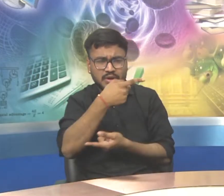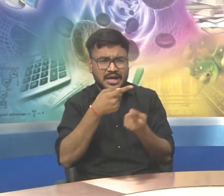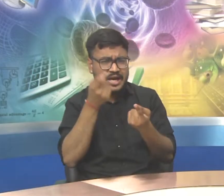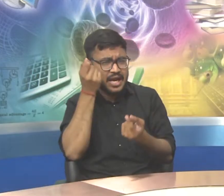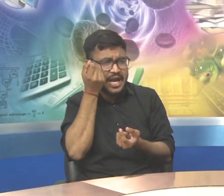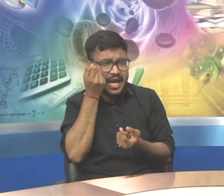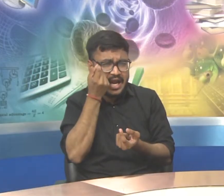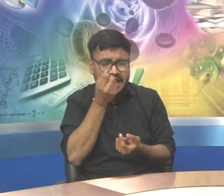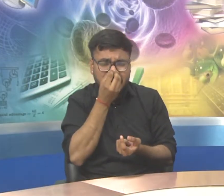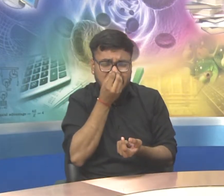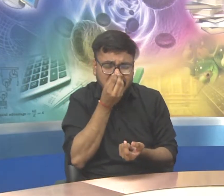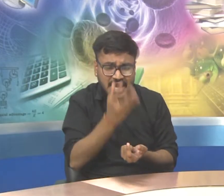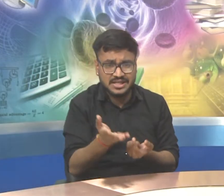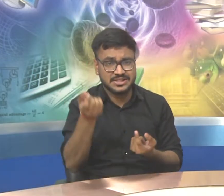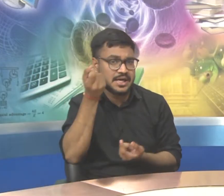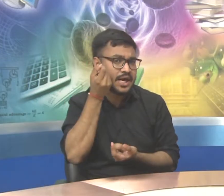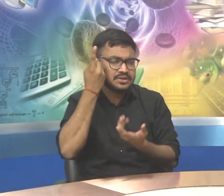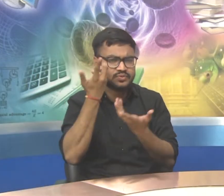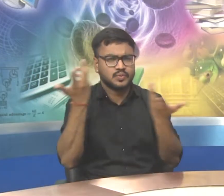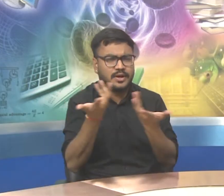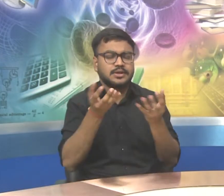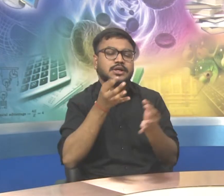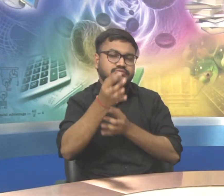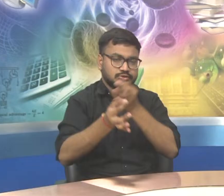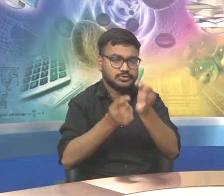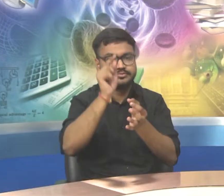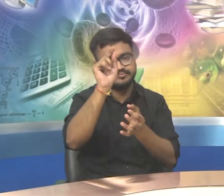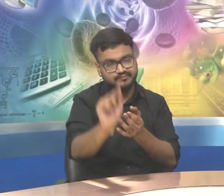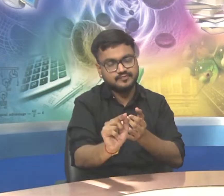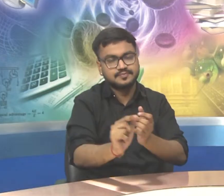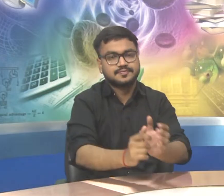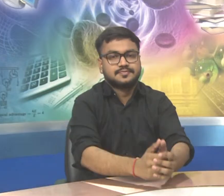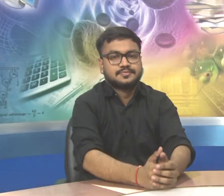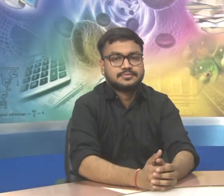Let's explain or understand with an example.